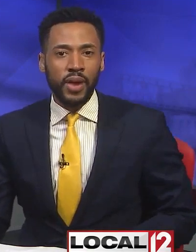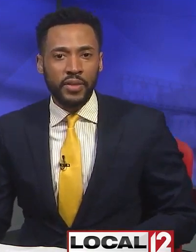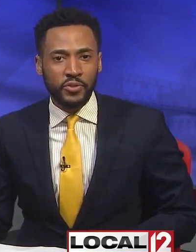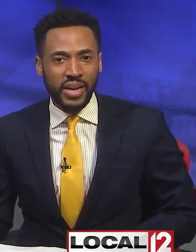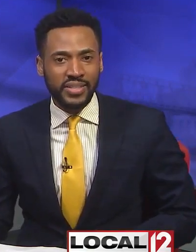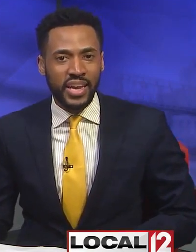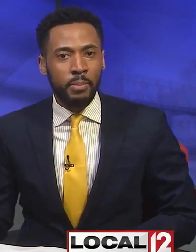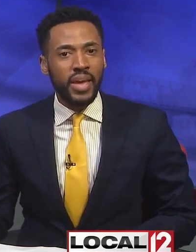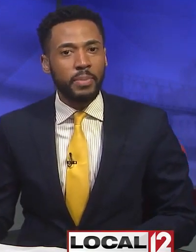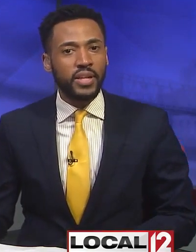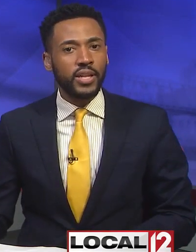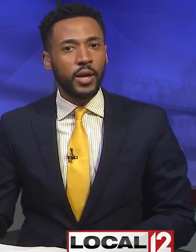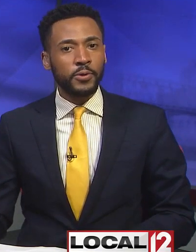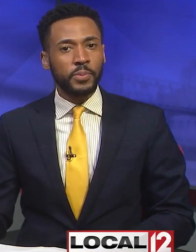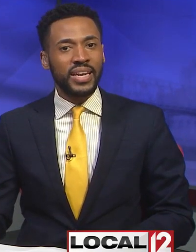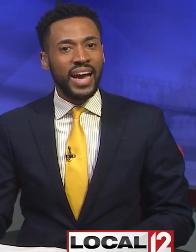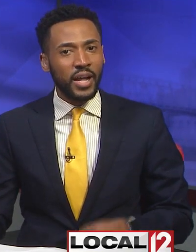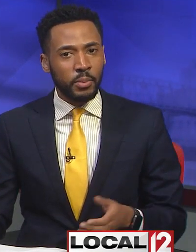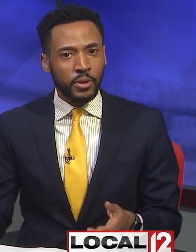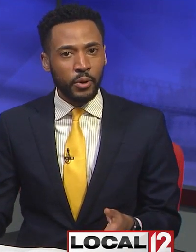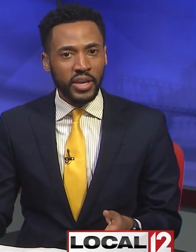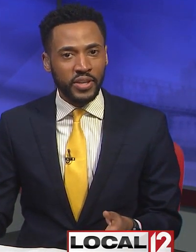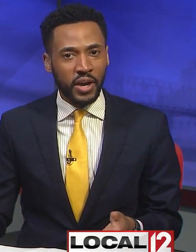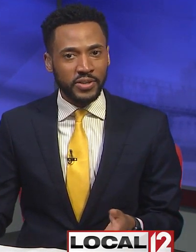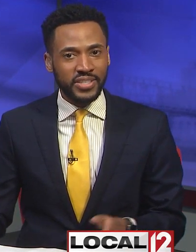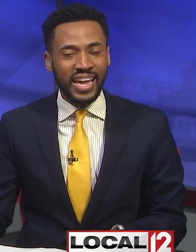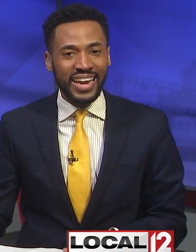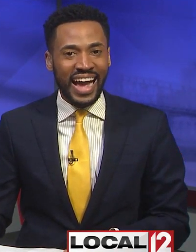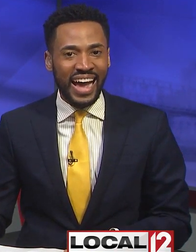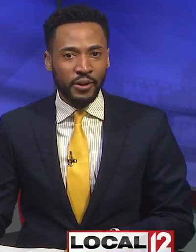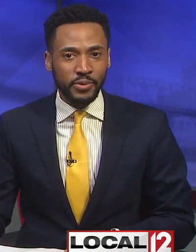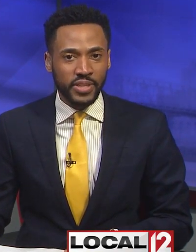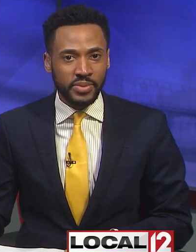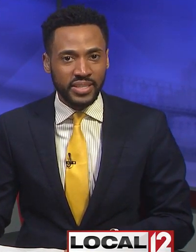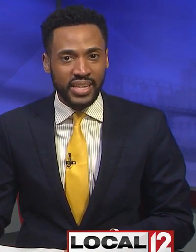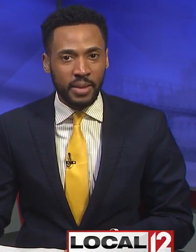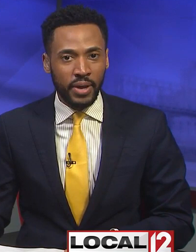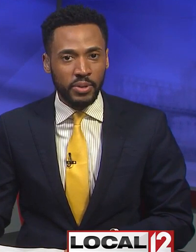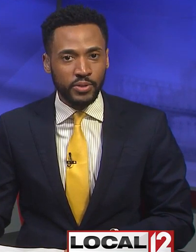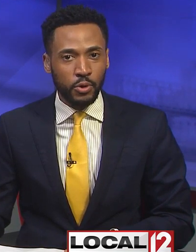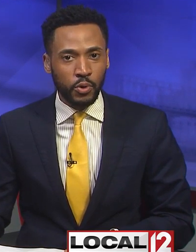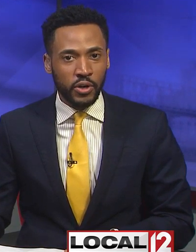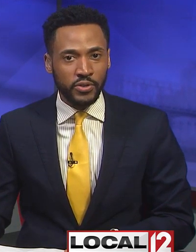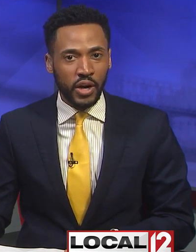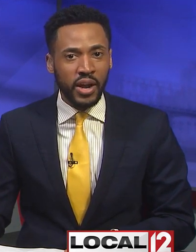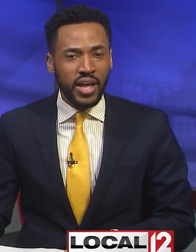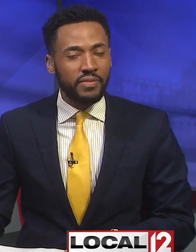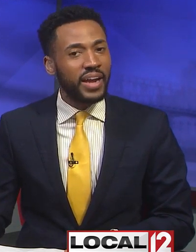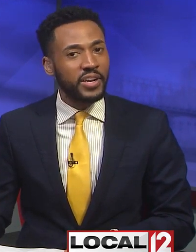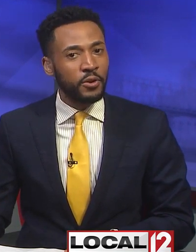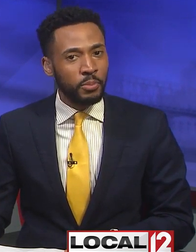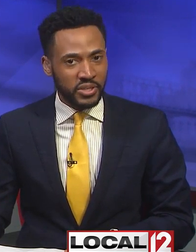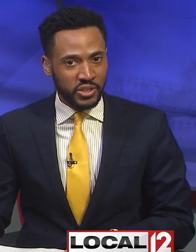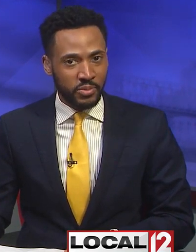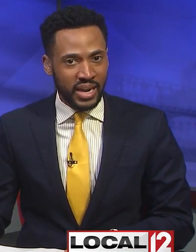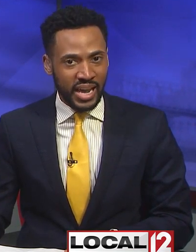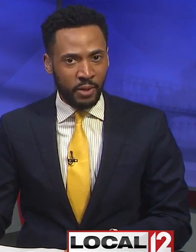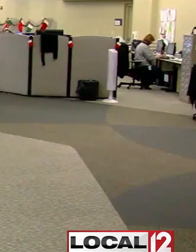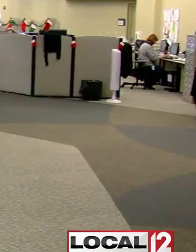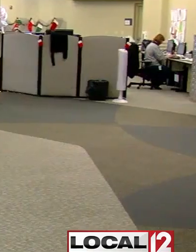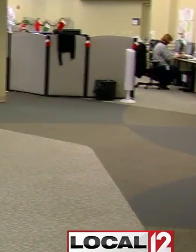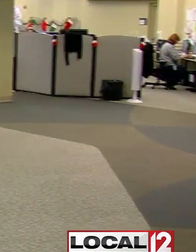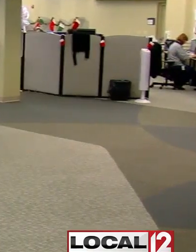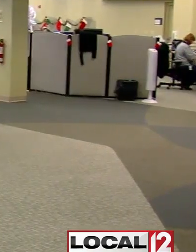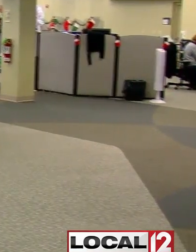Schools all around the tri-state may be closed, but not all employees are staying idle. Some Cincinnati public school workers are finding a new mission right